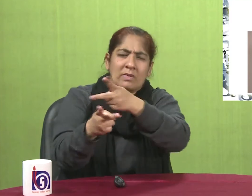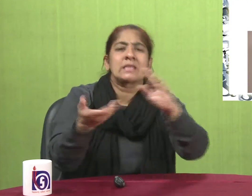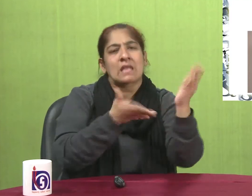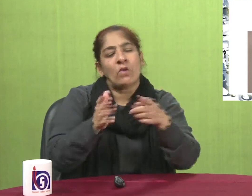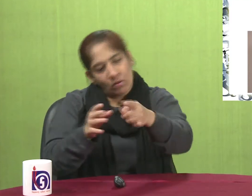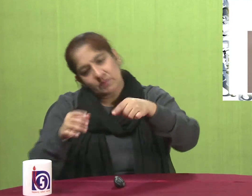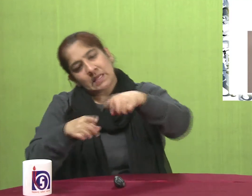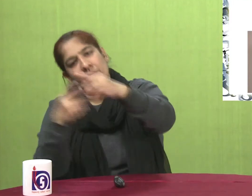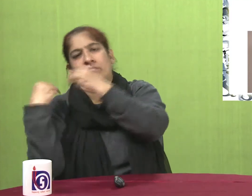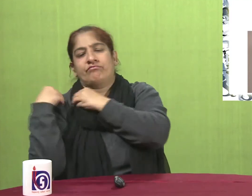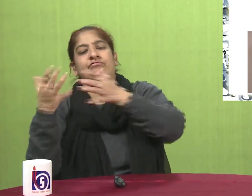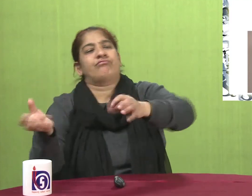This is their postal service.